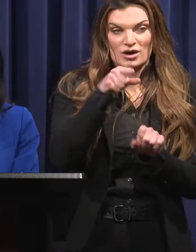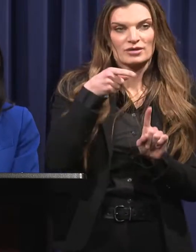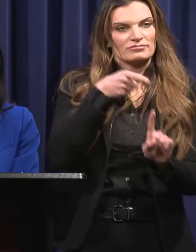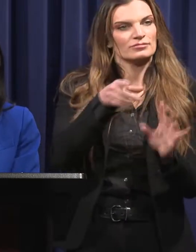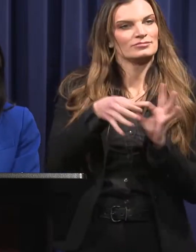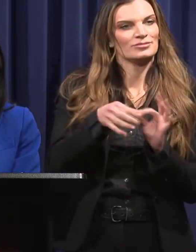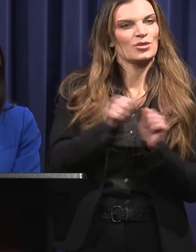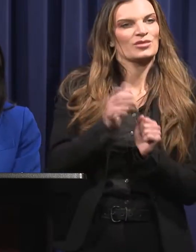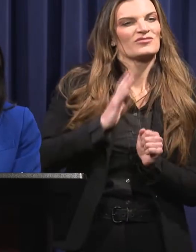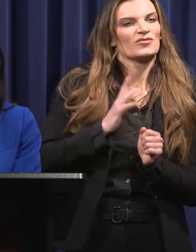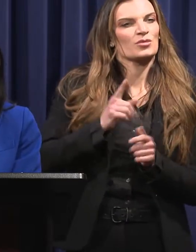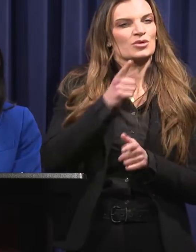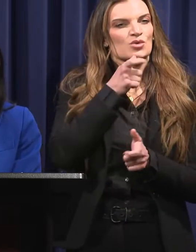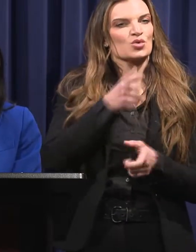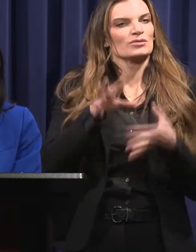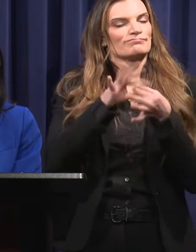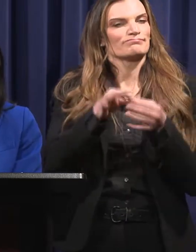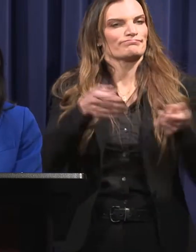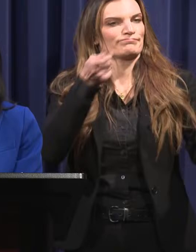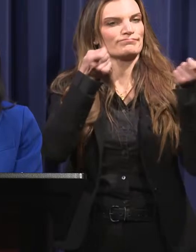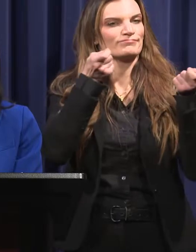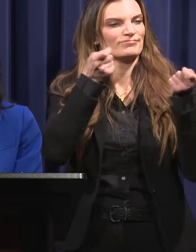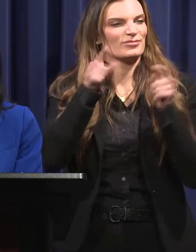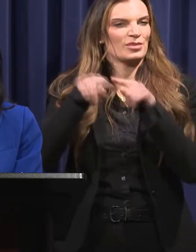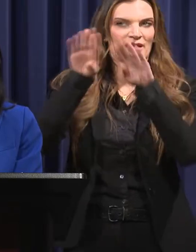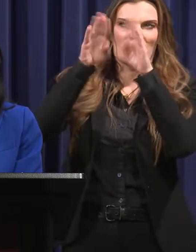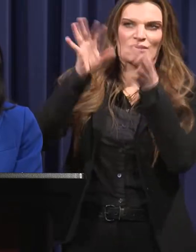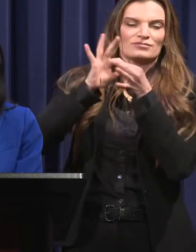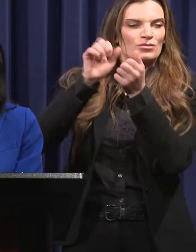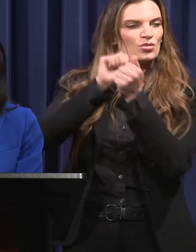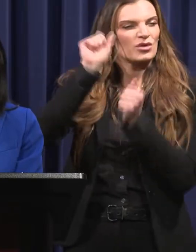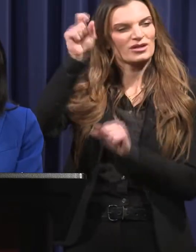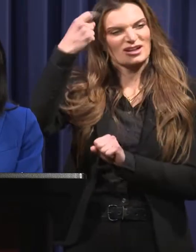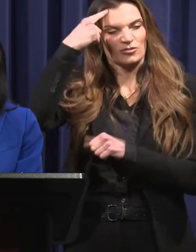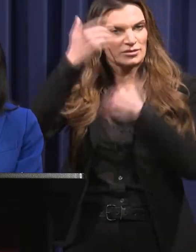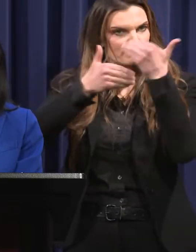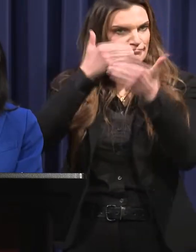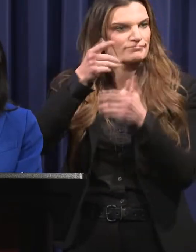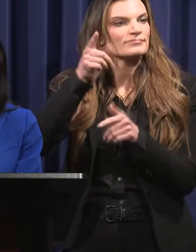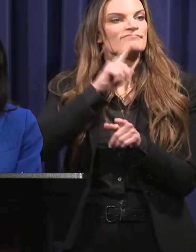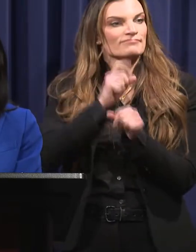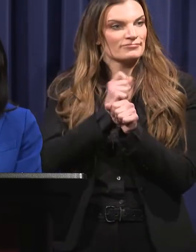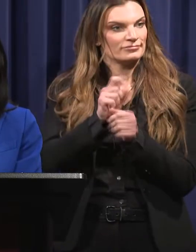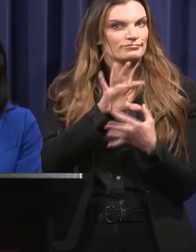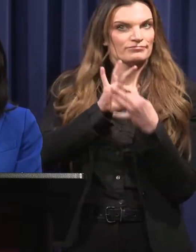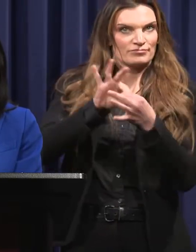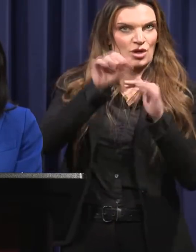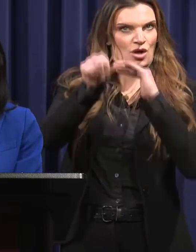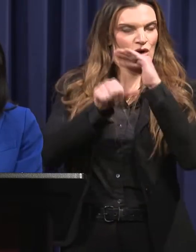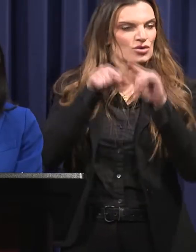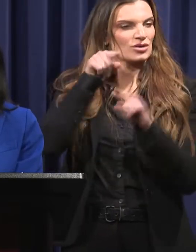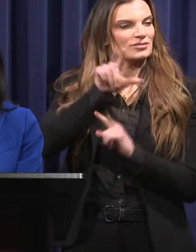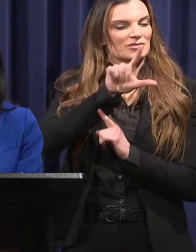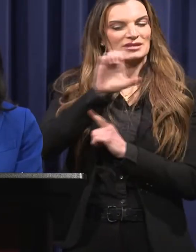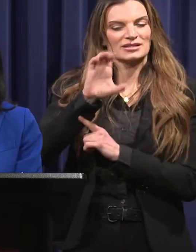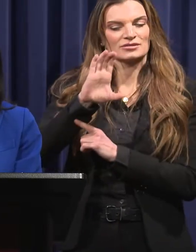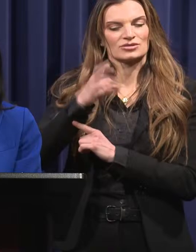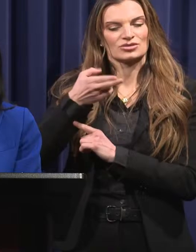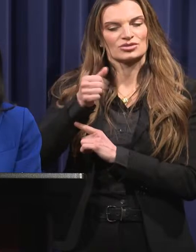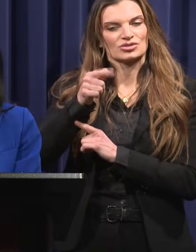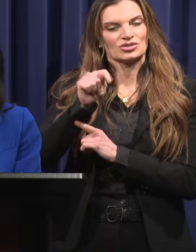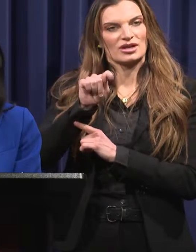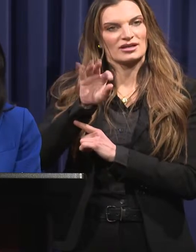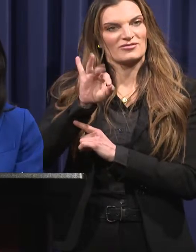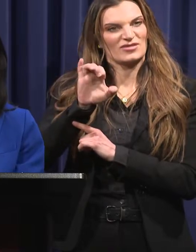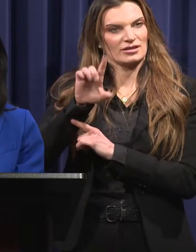of the House, Lee Chatfield. Ann Menard served as Speaker Chatfield's Director of External Affairs and Rob as